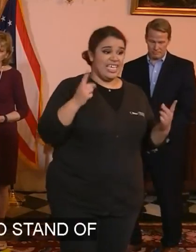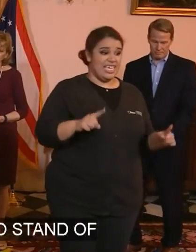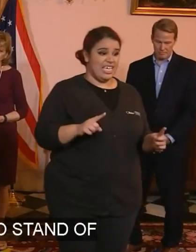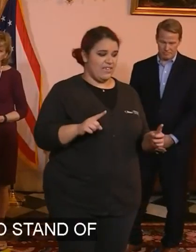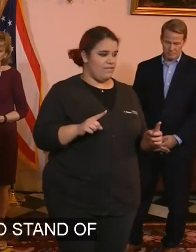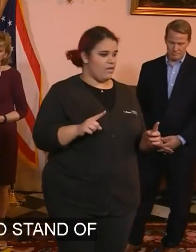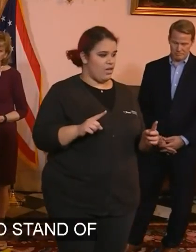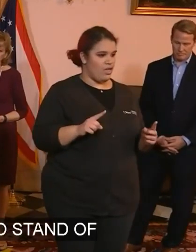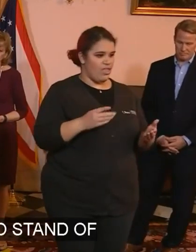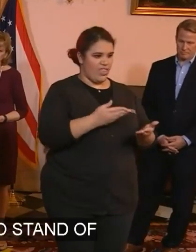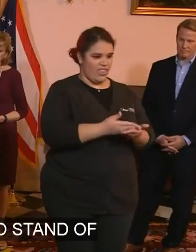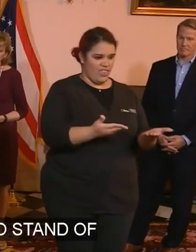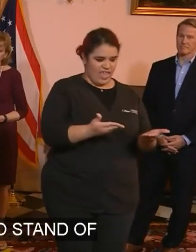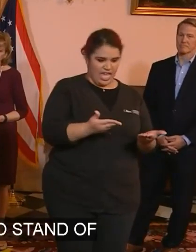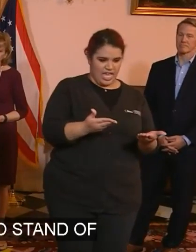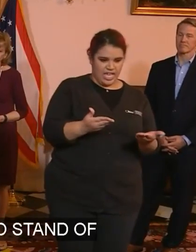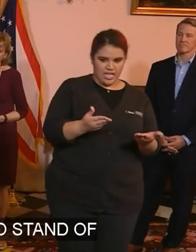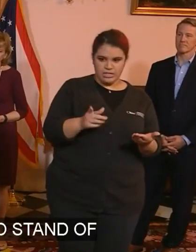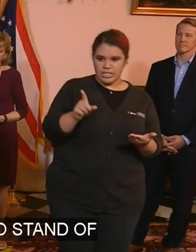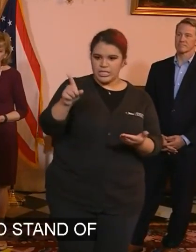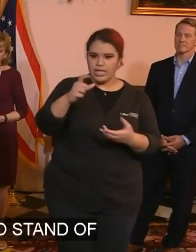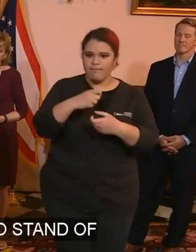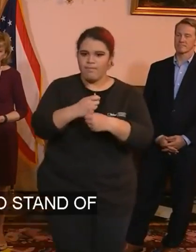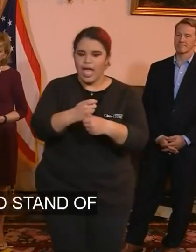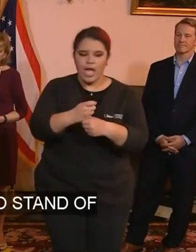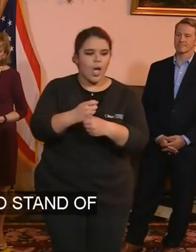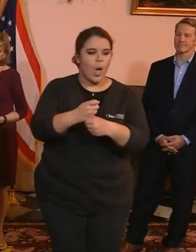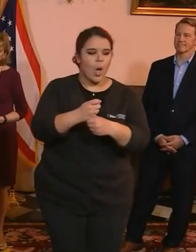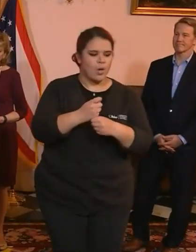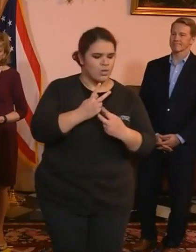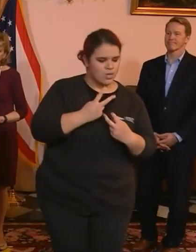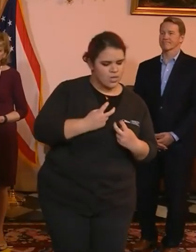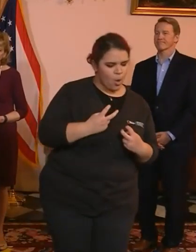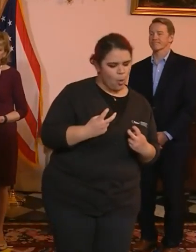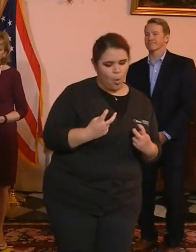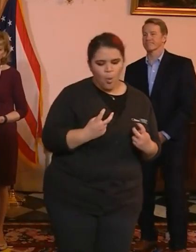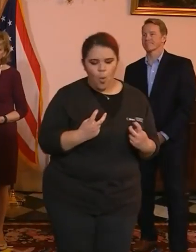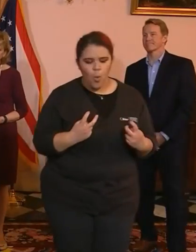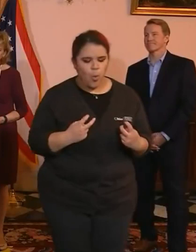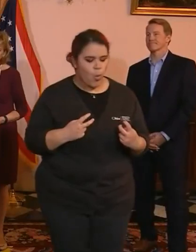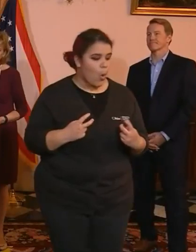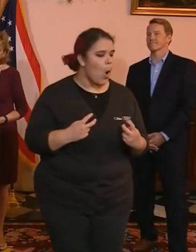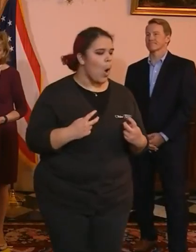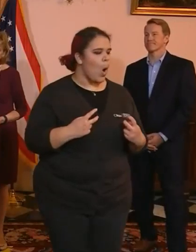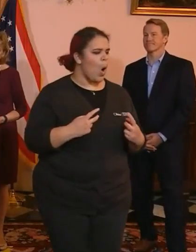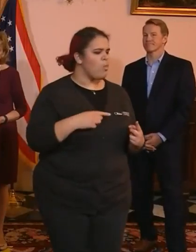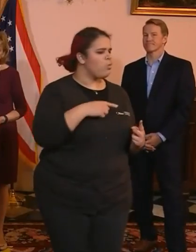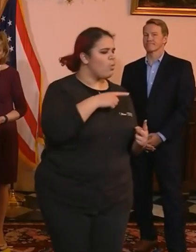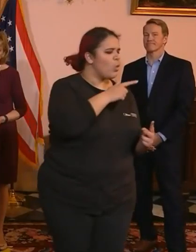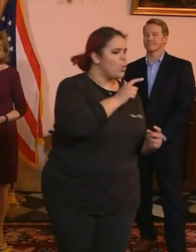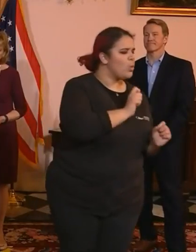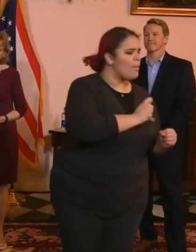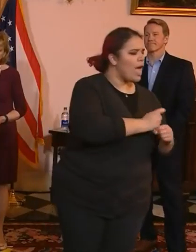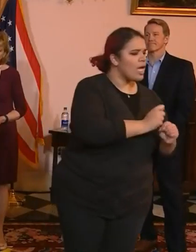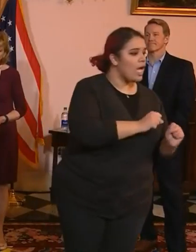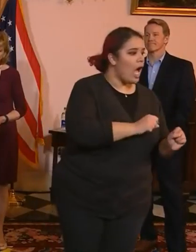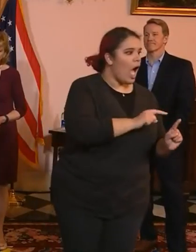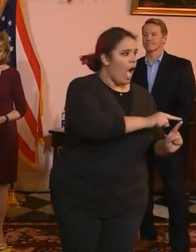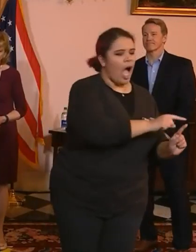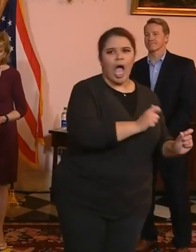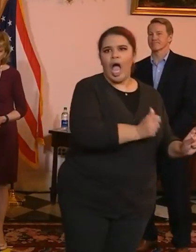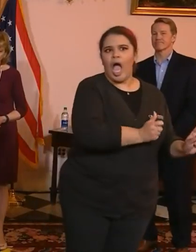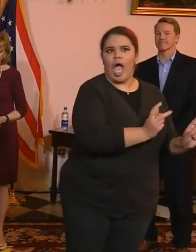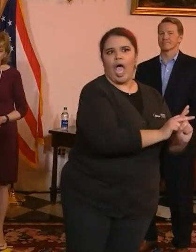in place a base, a manufacturing base, to supply essential things that we need. And certainly when you're talking